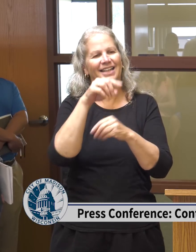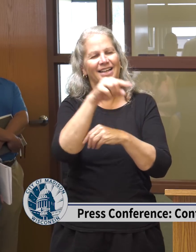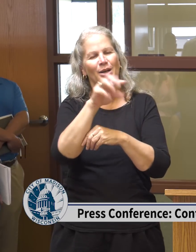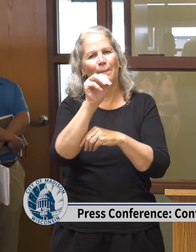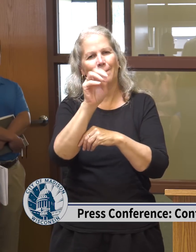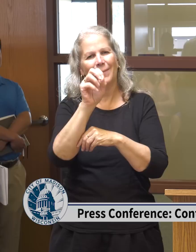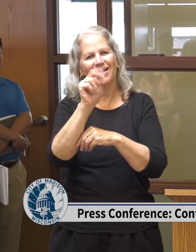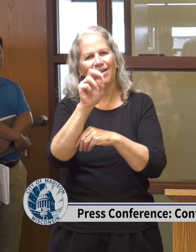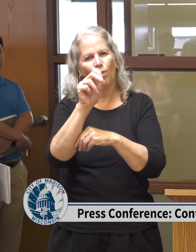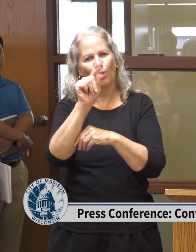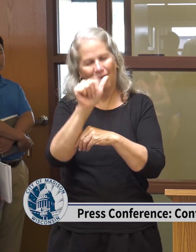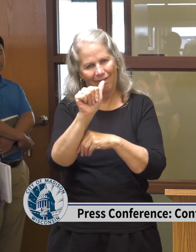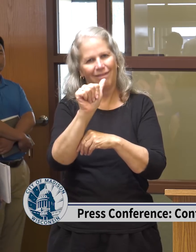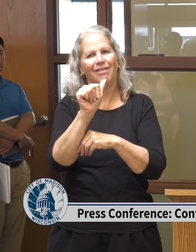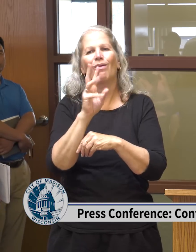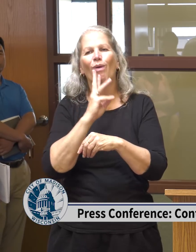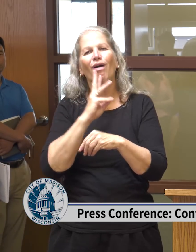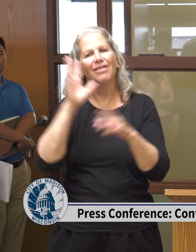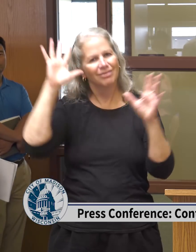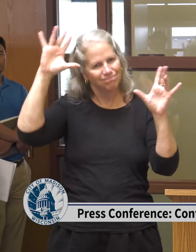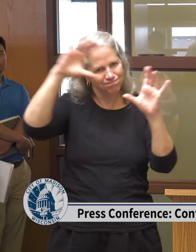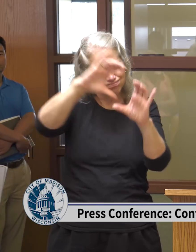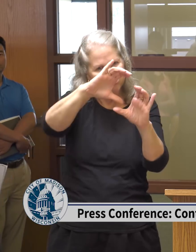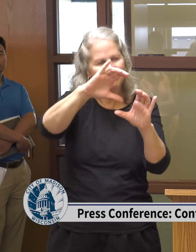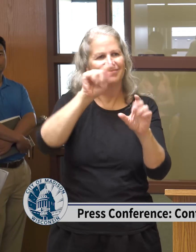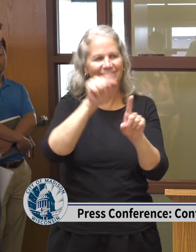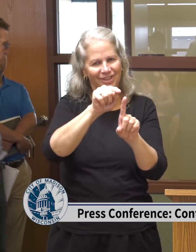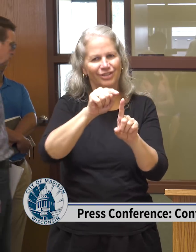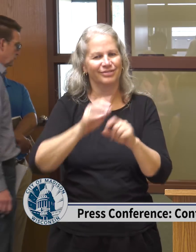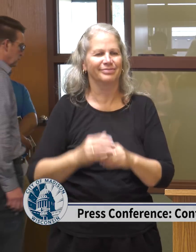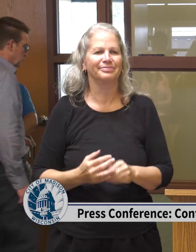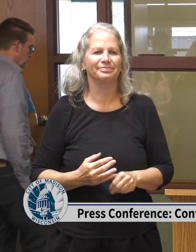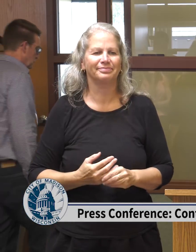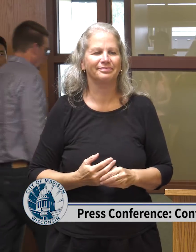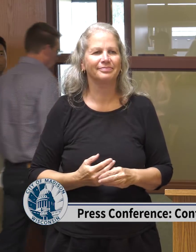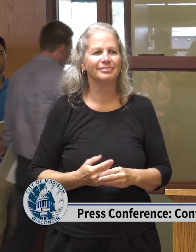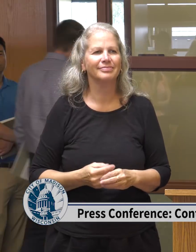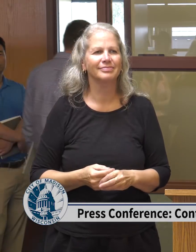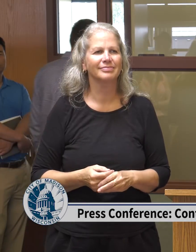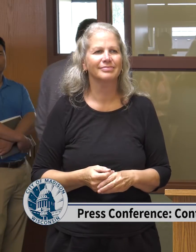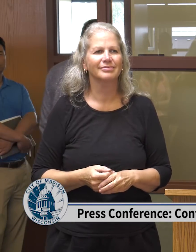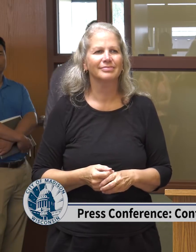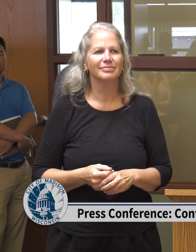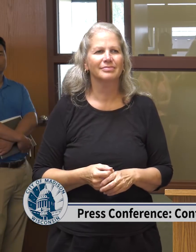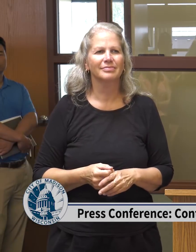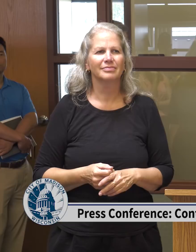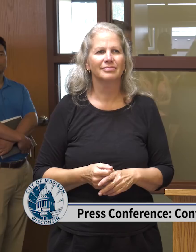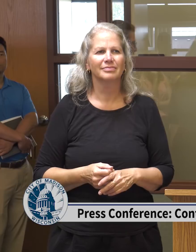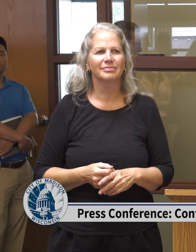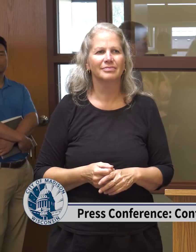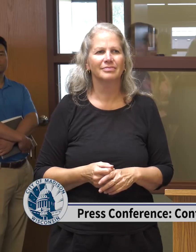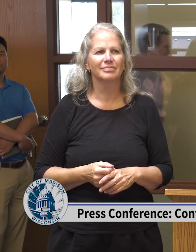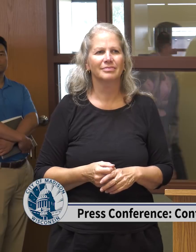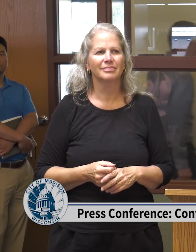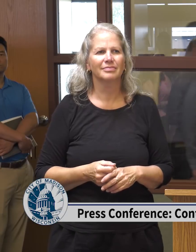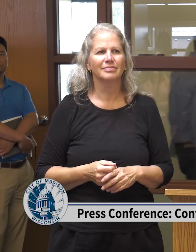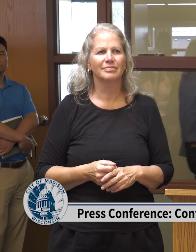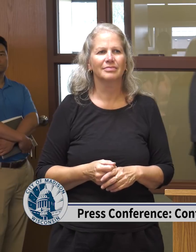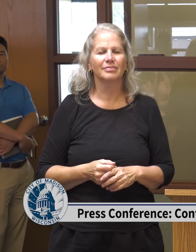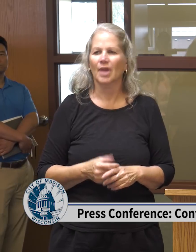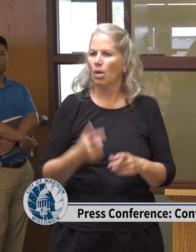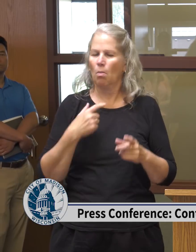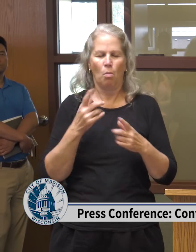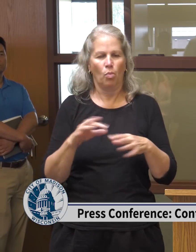got to keep in mind, just looking at the measurement, the official measurement, which is at